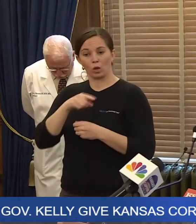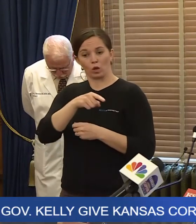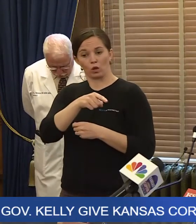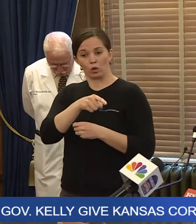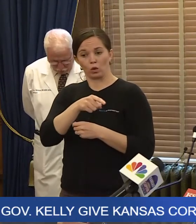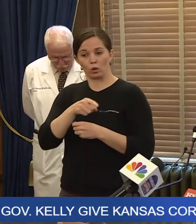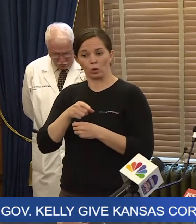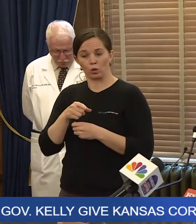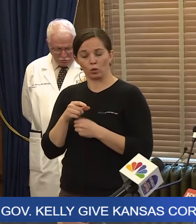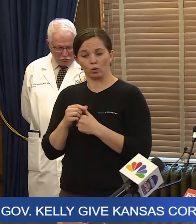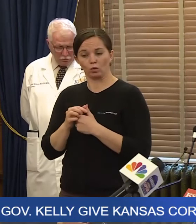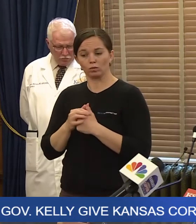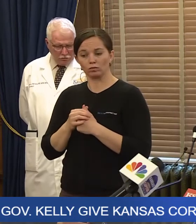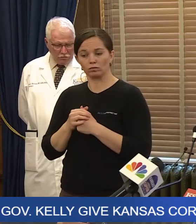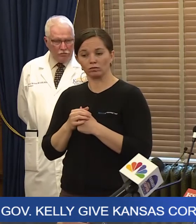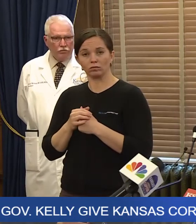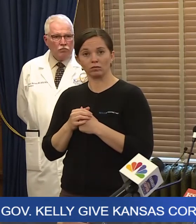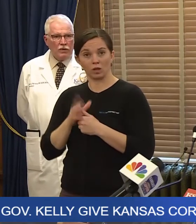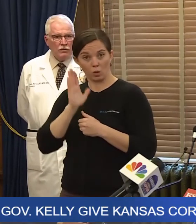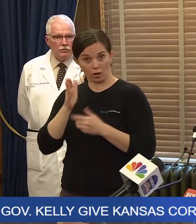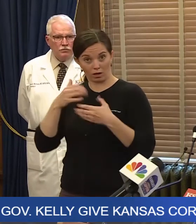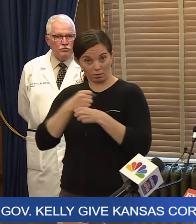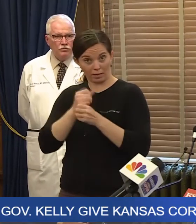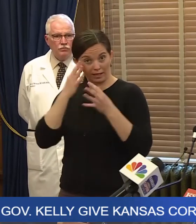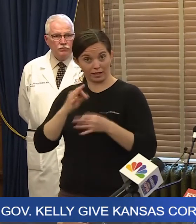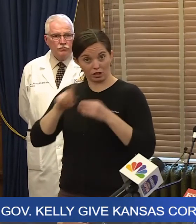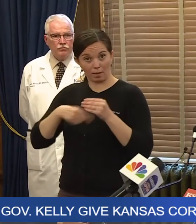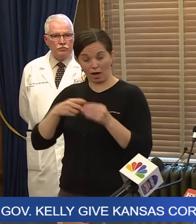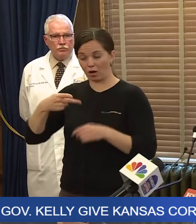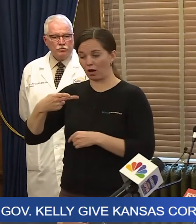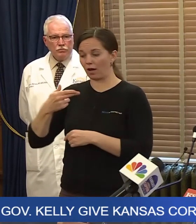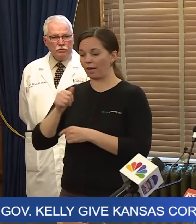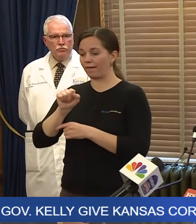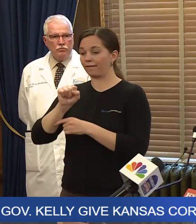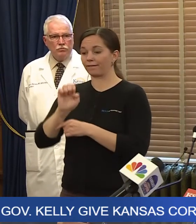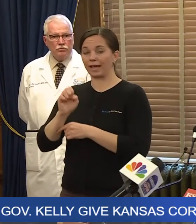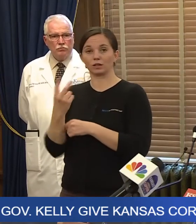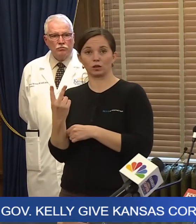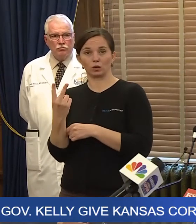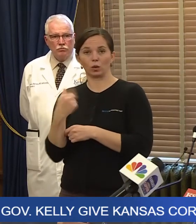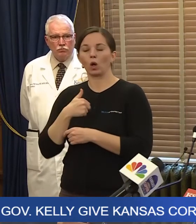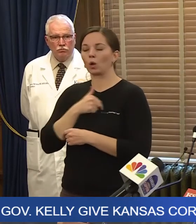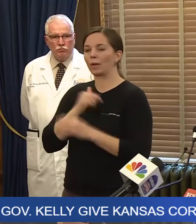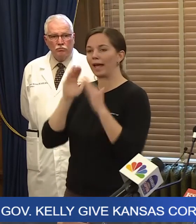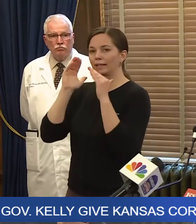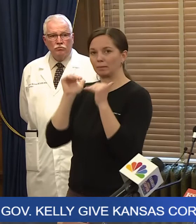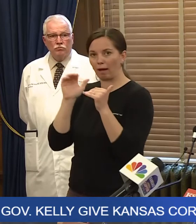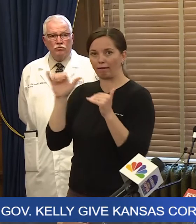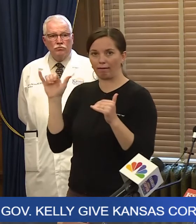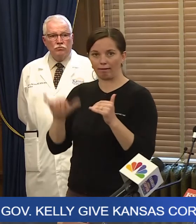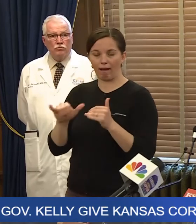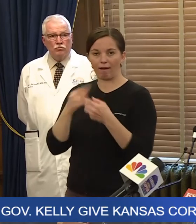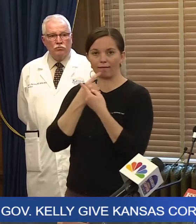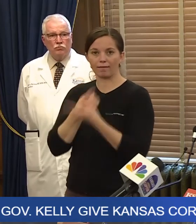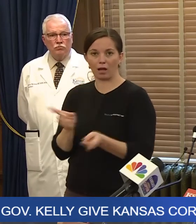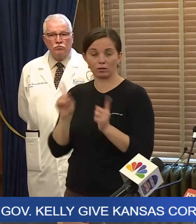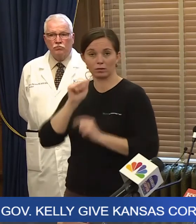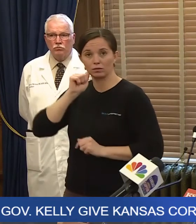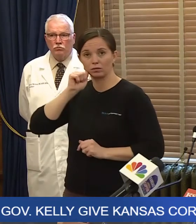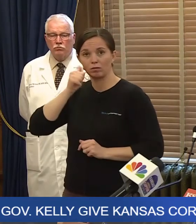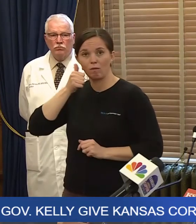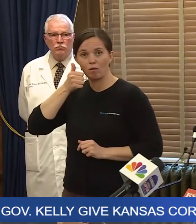decision on whether we're moving to phase 2? We expect to have something out on that